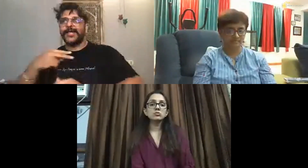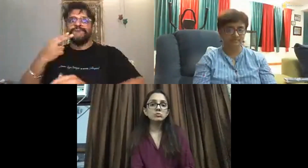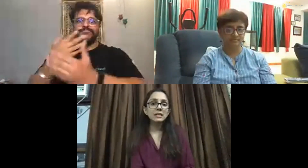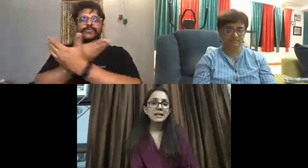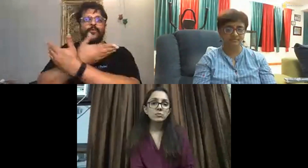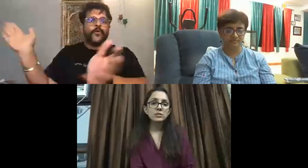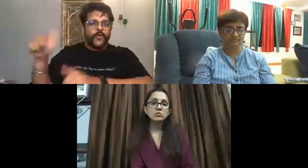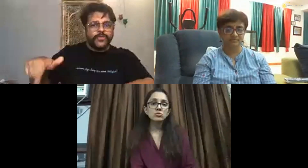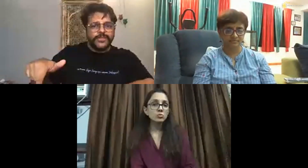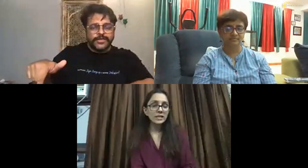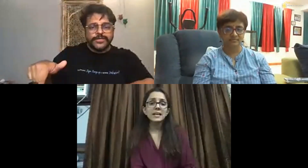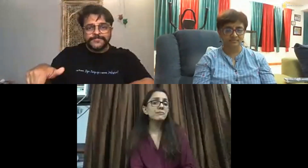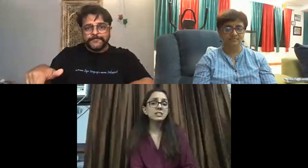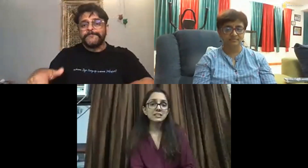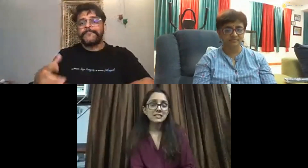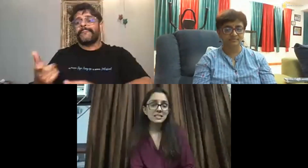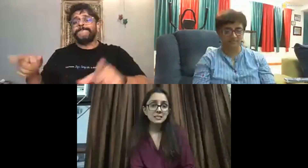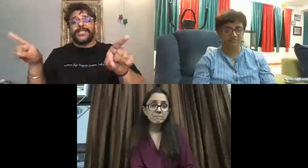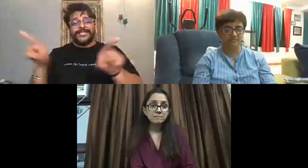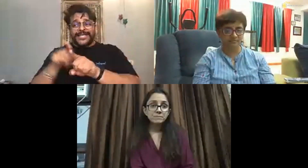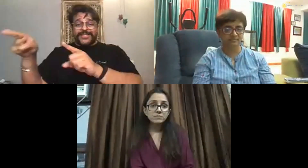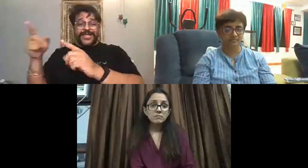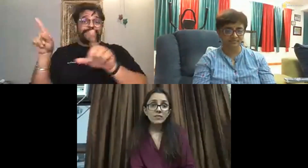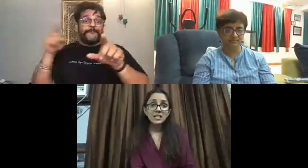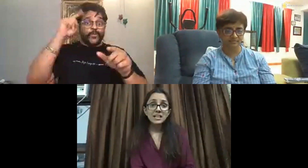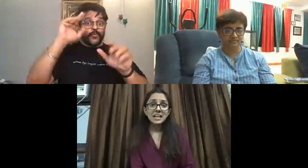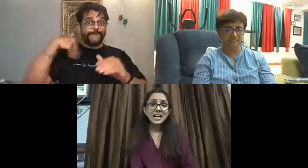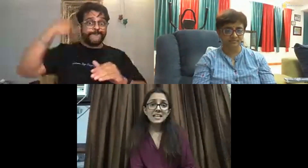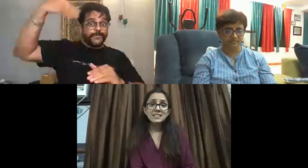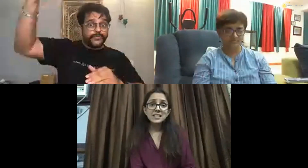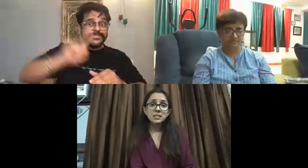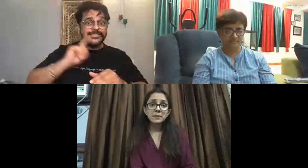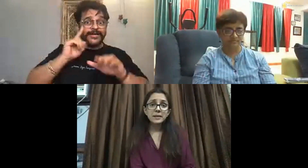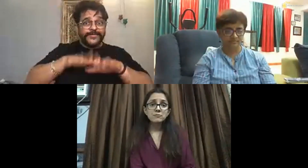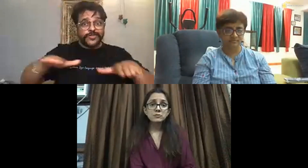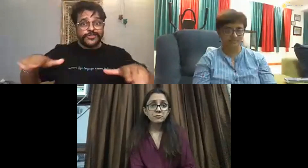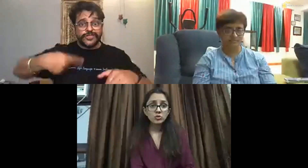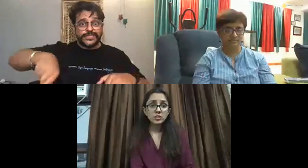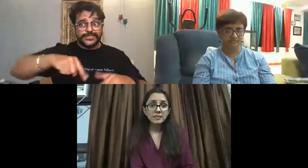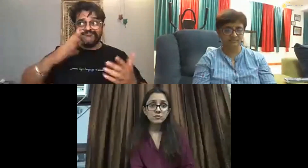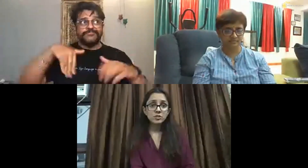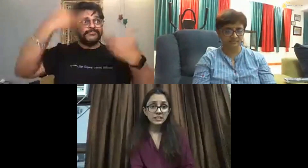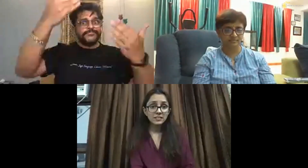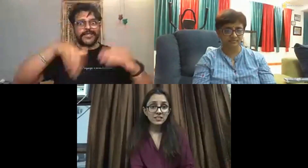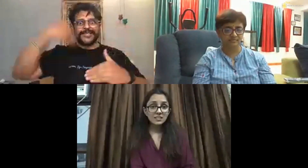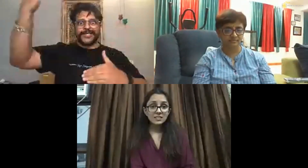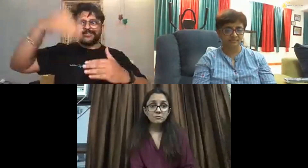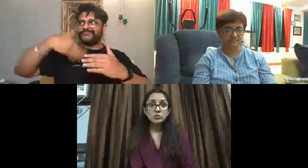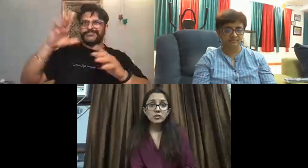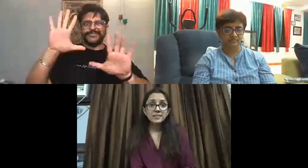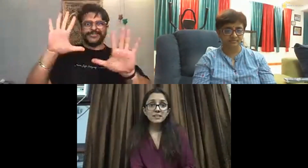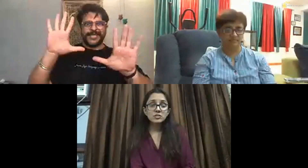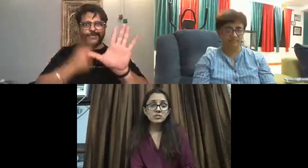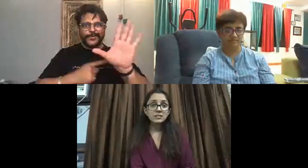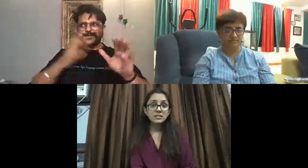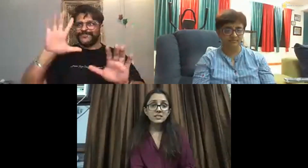subtitles, through sign language, through voicing, everything that's needed. And at the same time, as for the future deaf children, the future